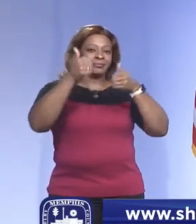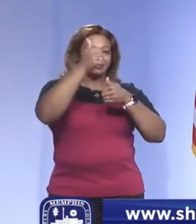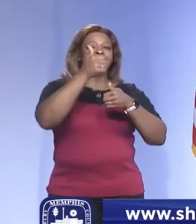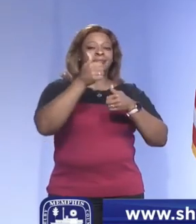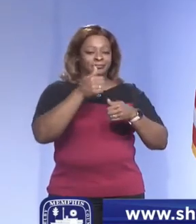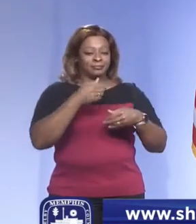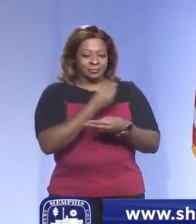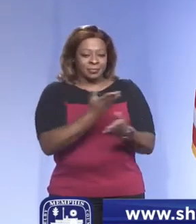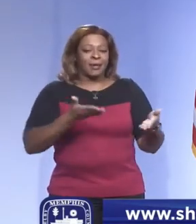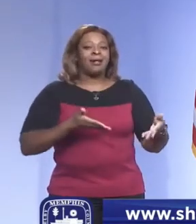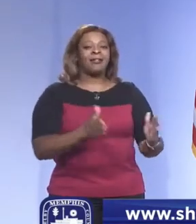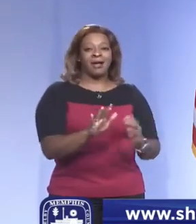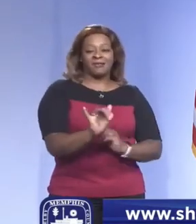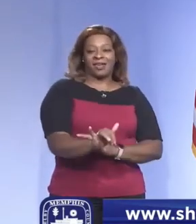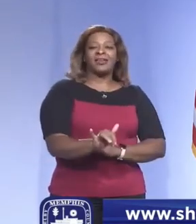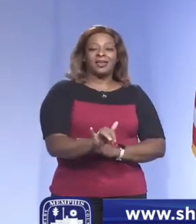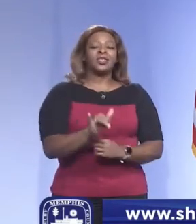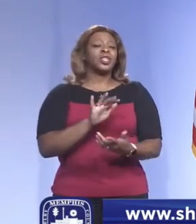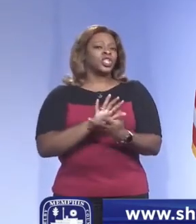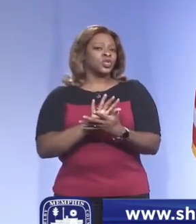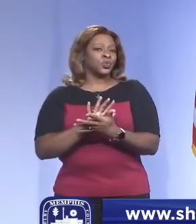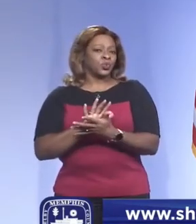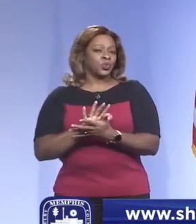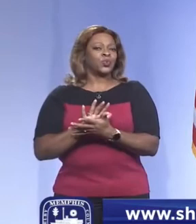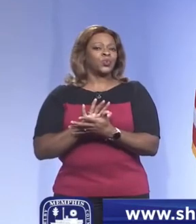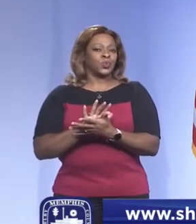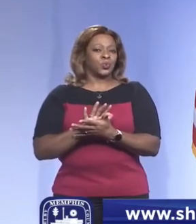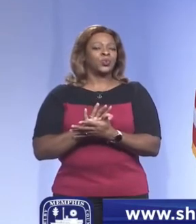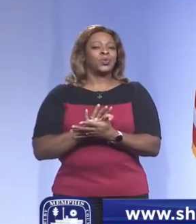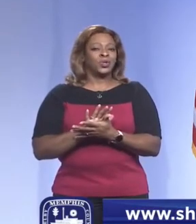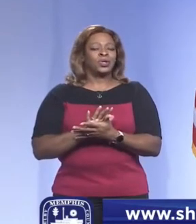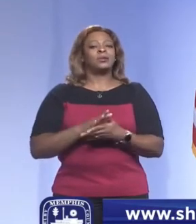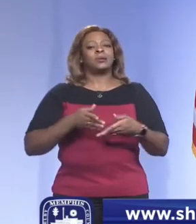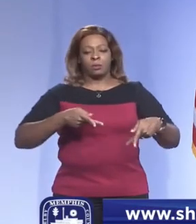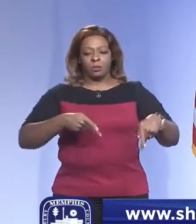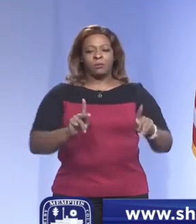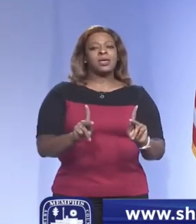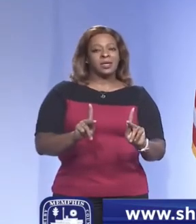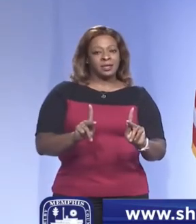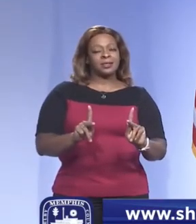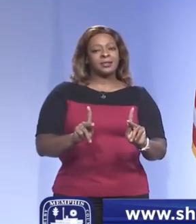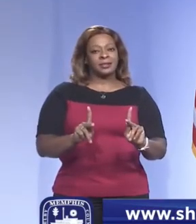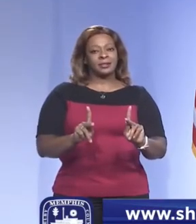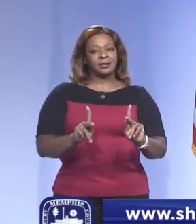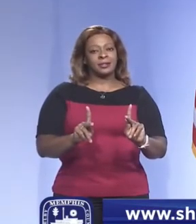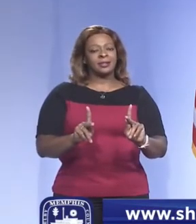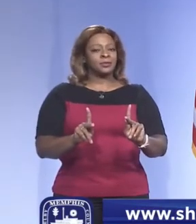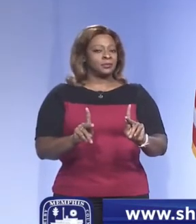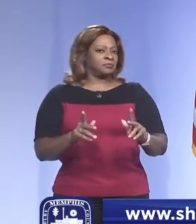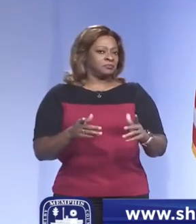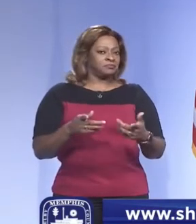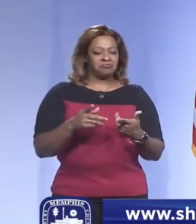and so therefore schools are permitted to